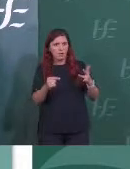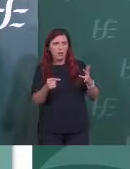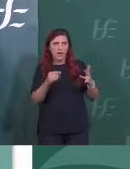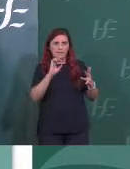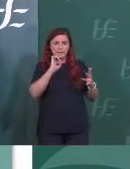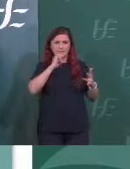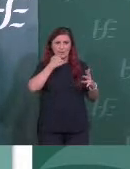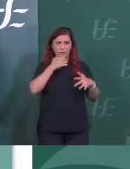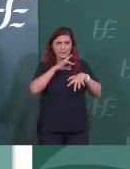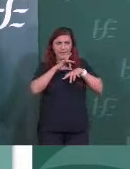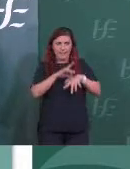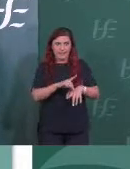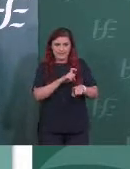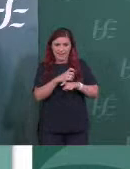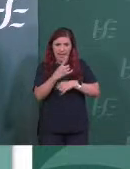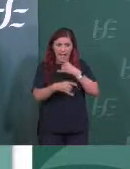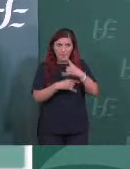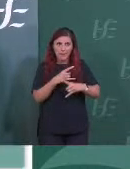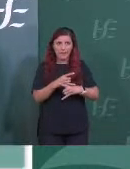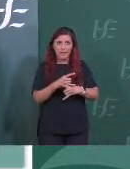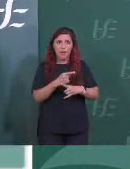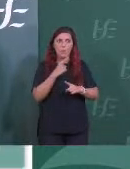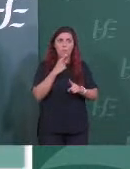serious illness and hospitalization.